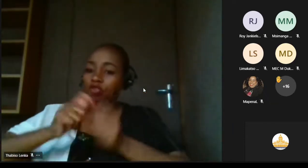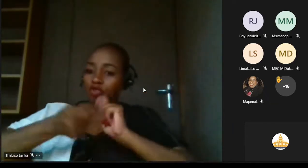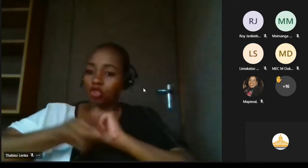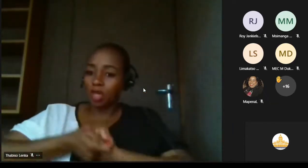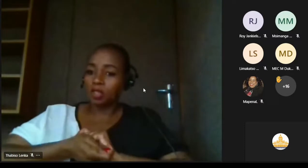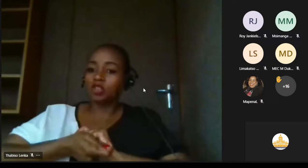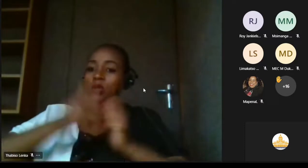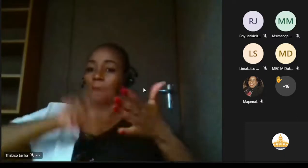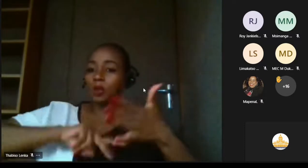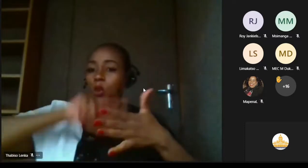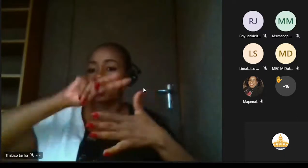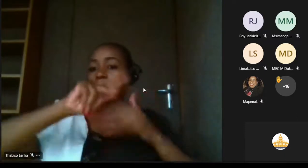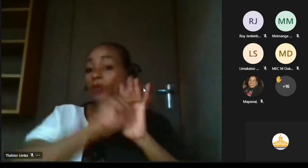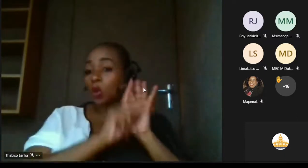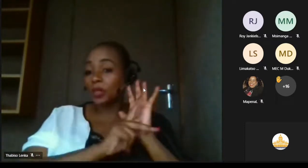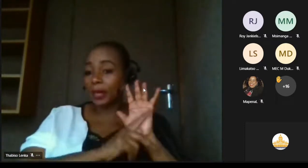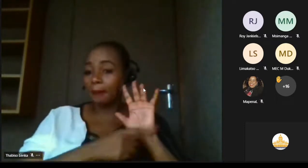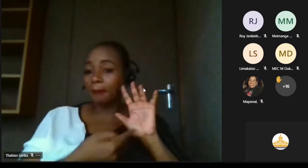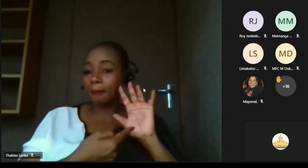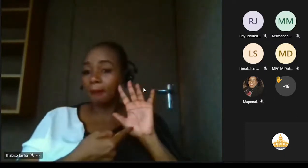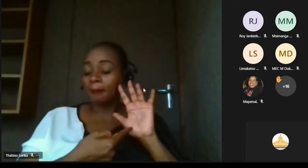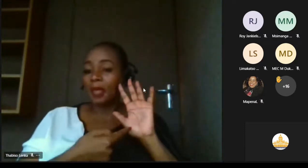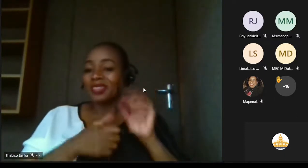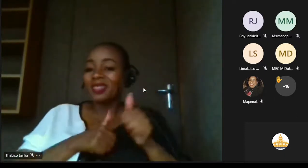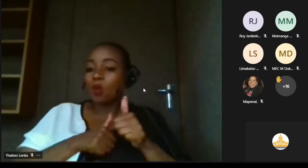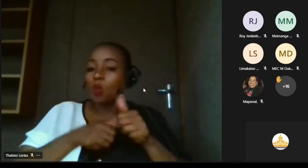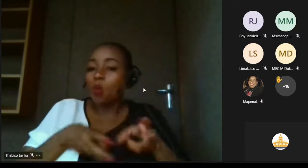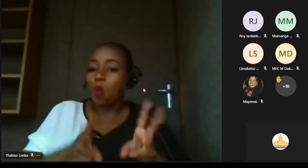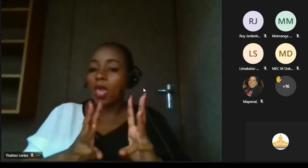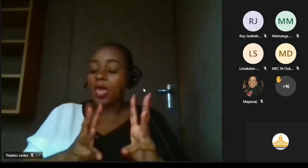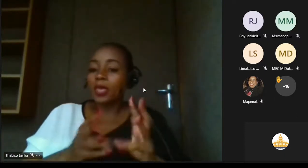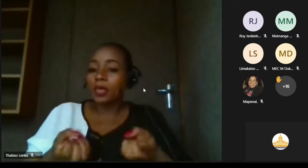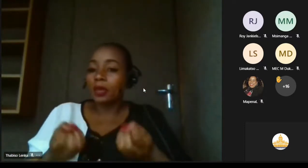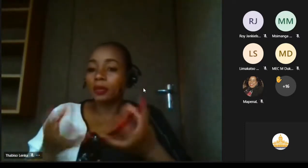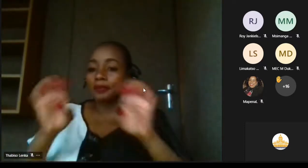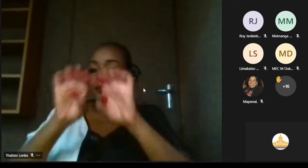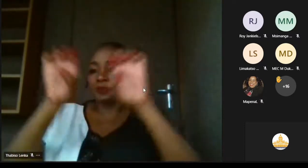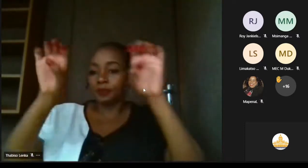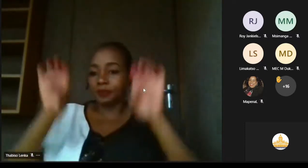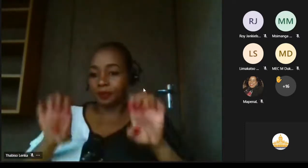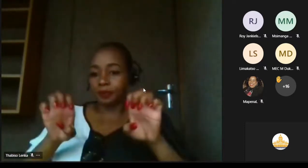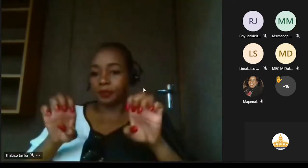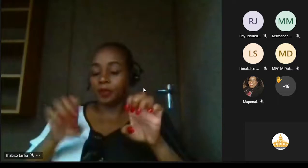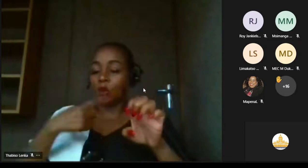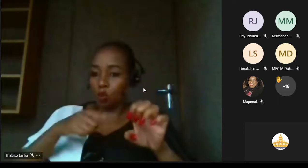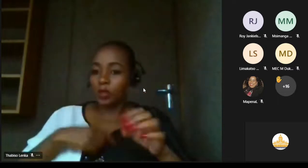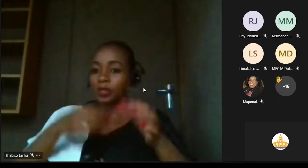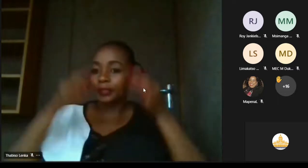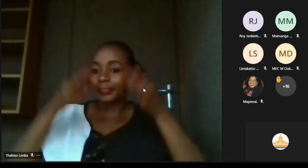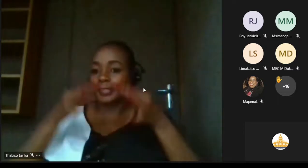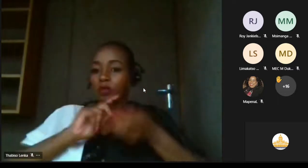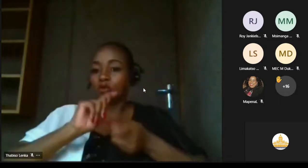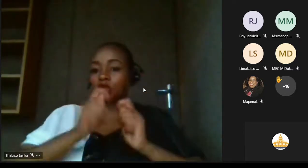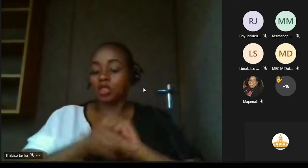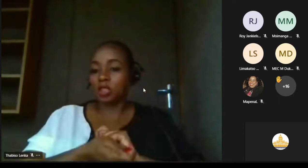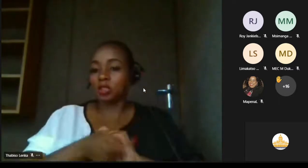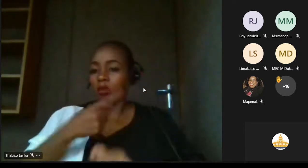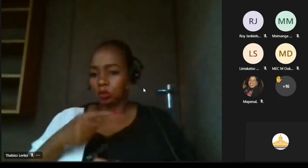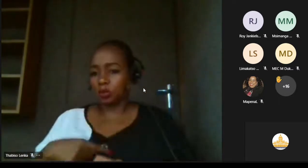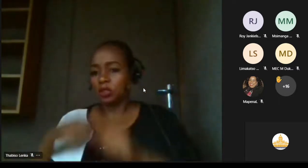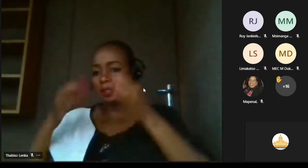ao e leng gore nakong e fetileng ho nontshiwa kapa ho fanwa ka di-title deed ho beng ba tsona moo e leng gore qeto e re nkileng